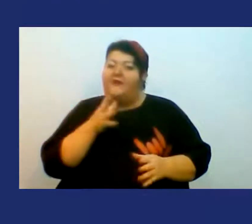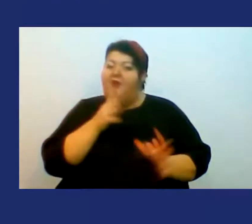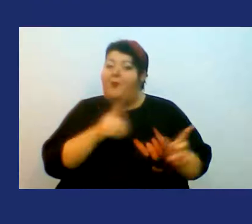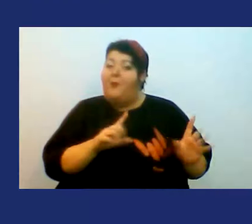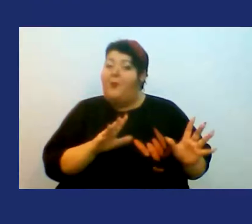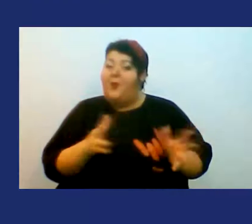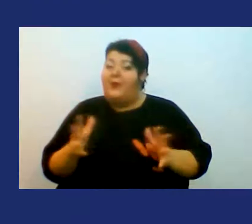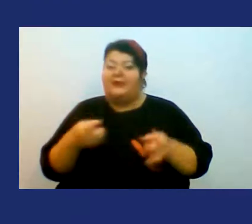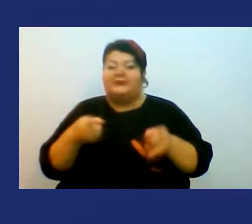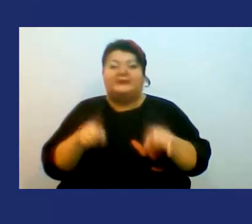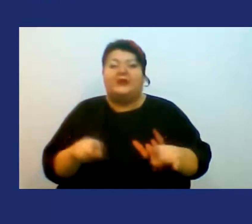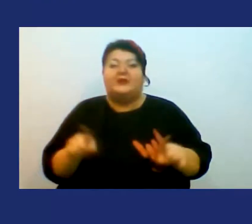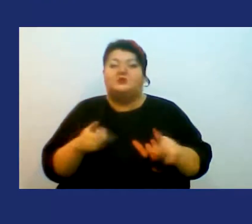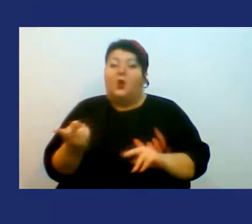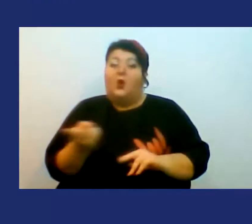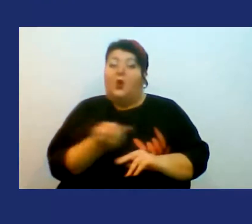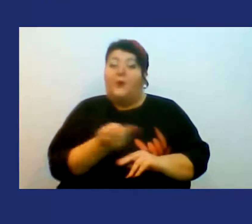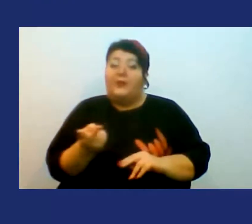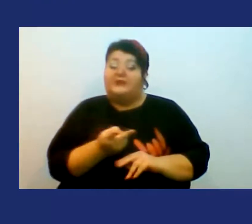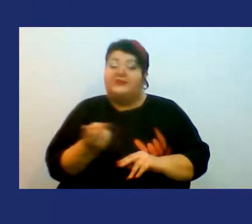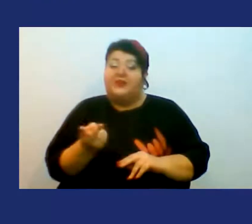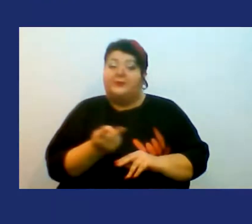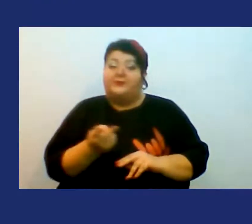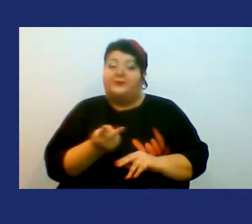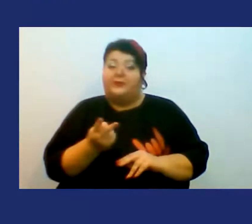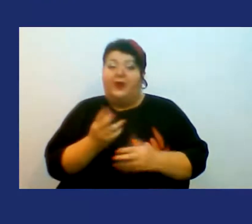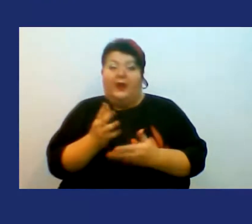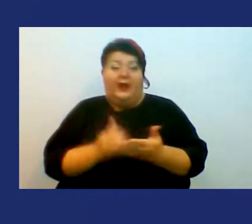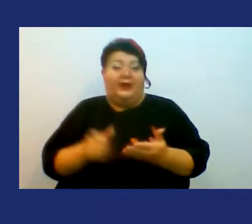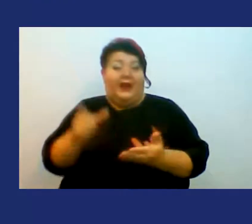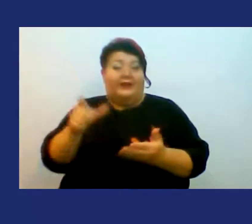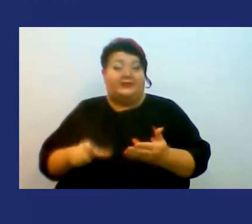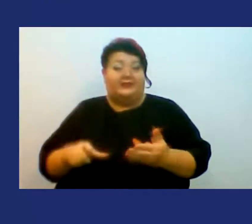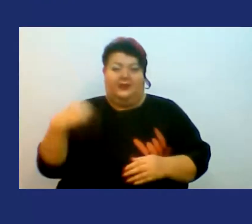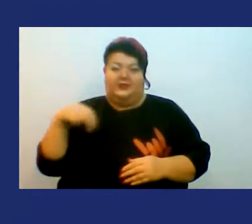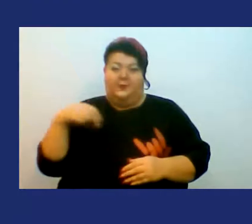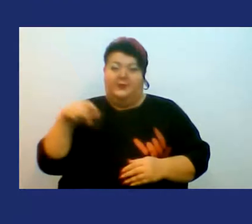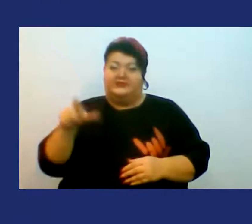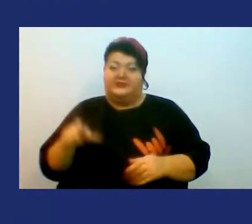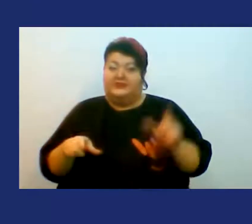one who wins. What's interesting is that both presidential candidates